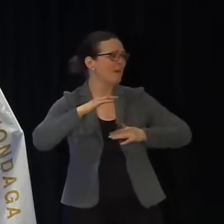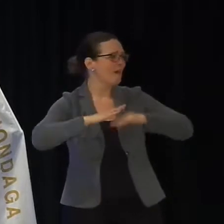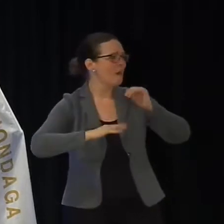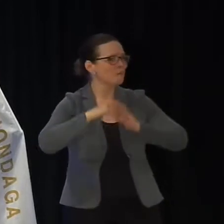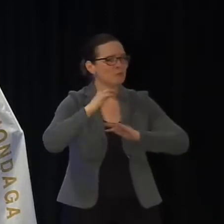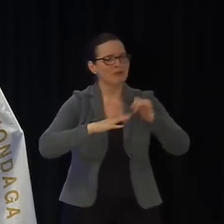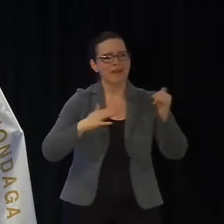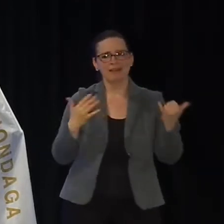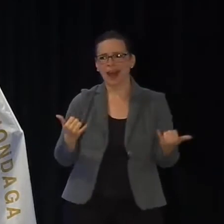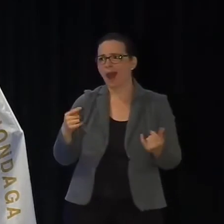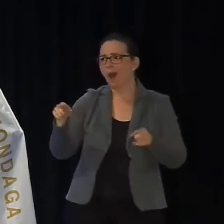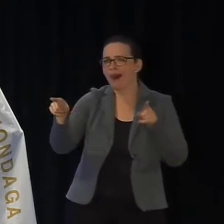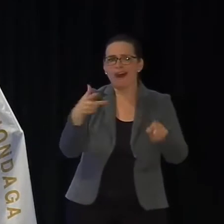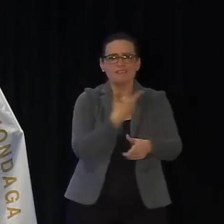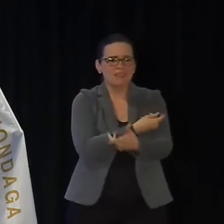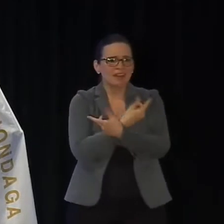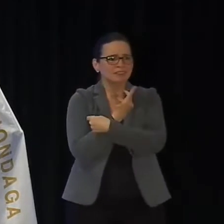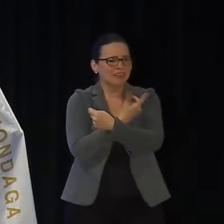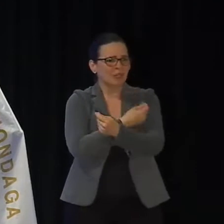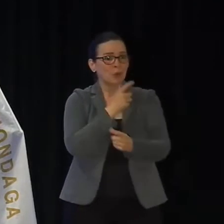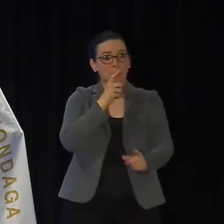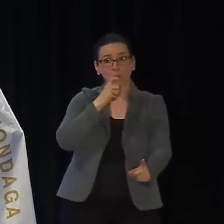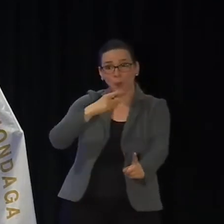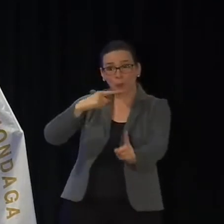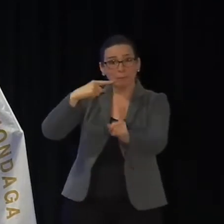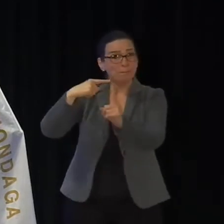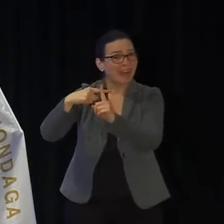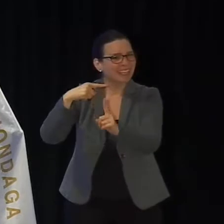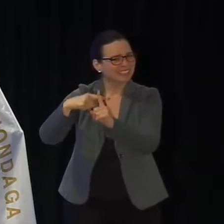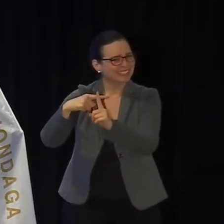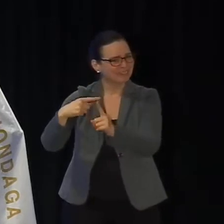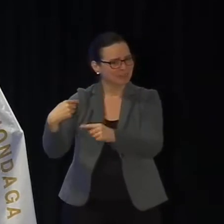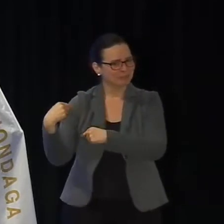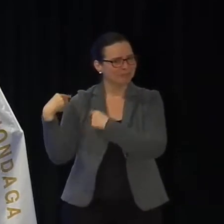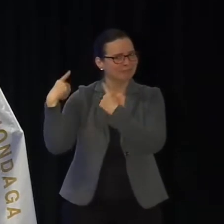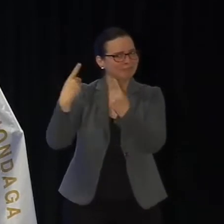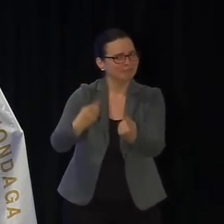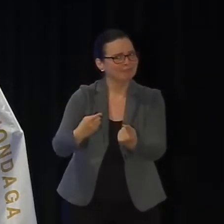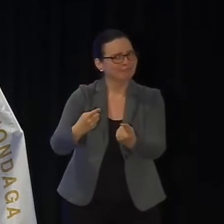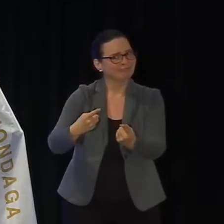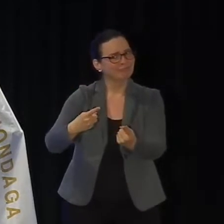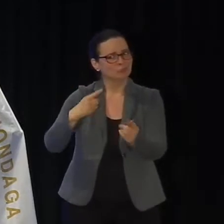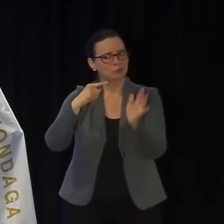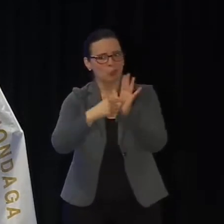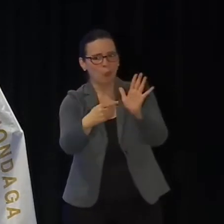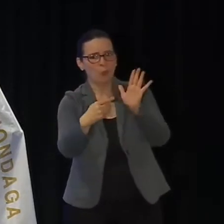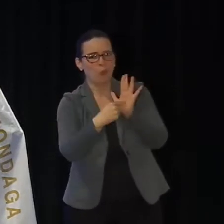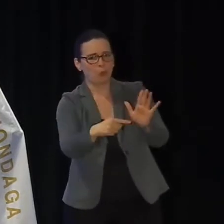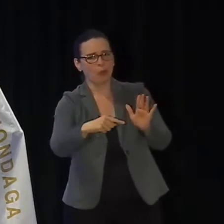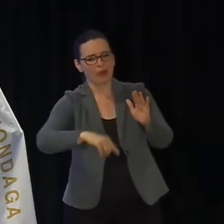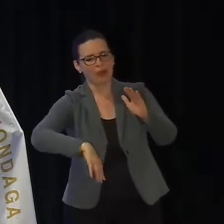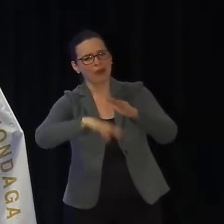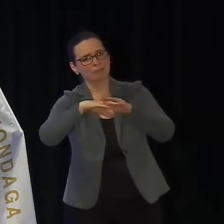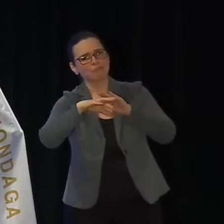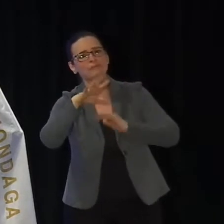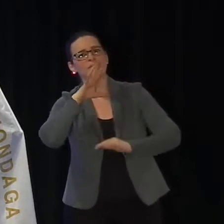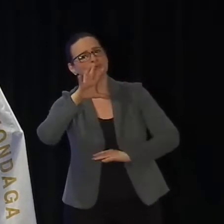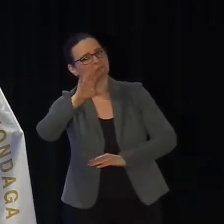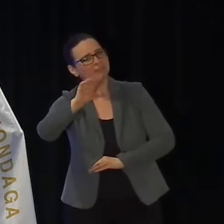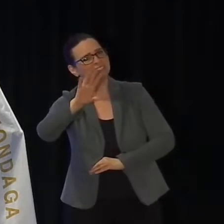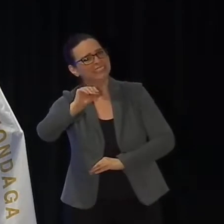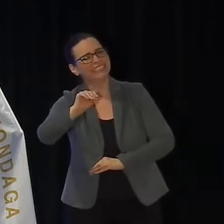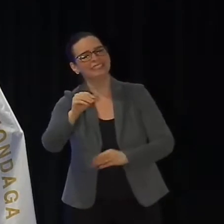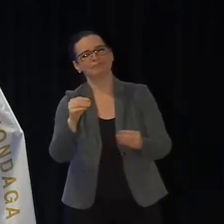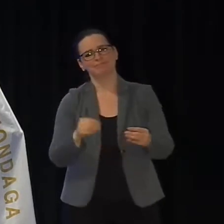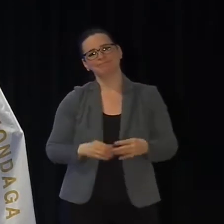so we need you to get vaccinated so we can, as a community, get back to business and get our